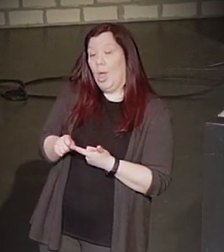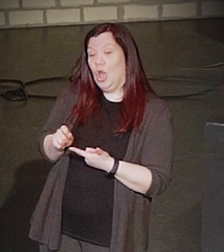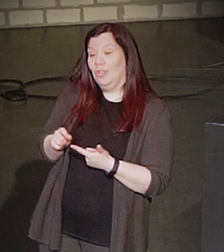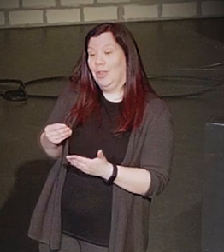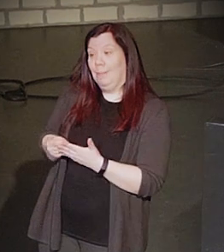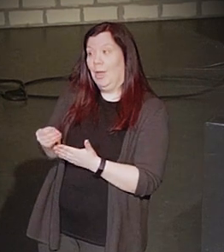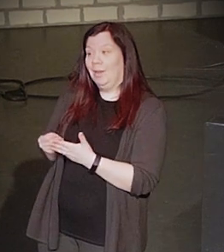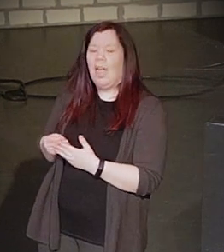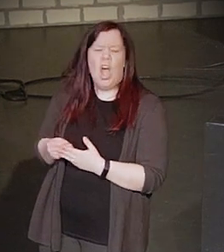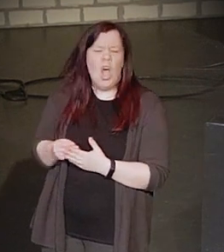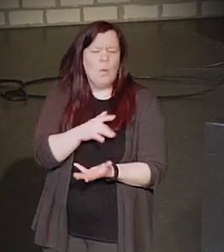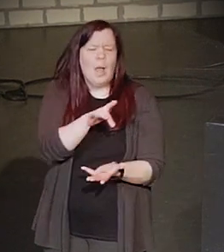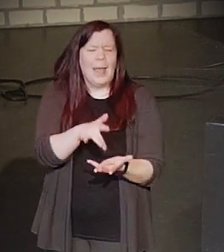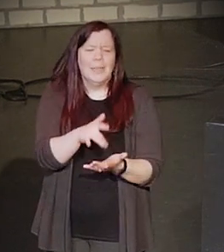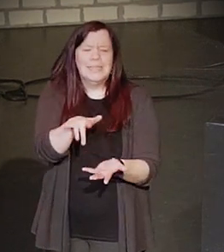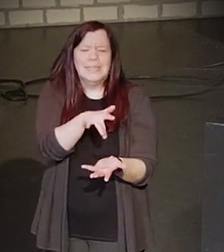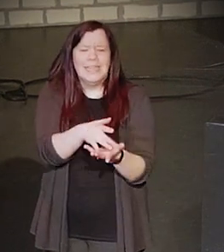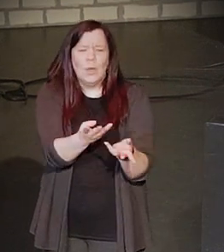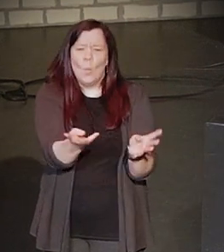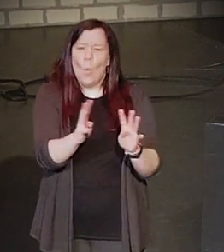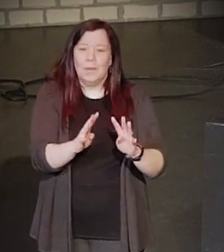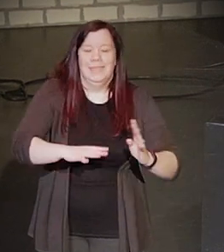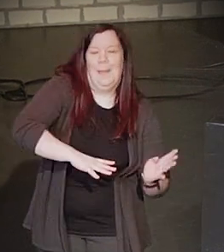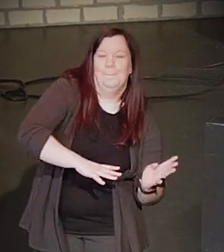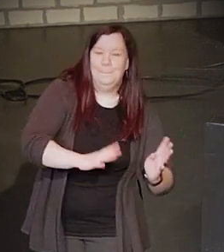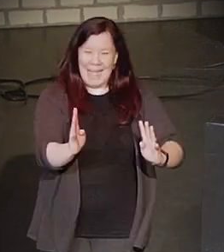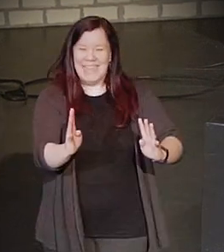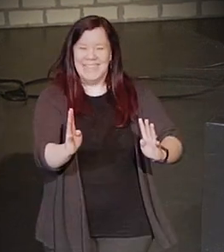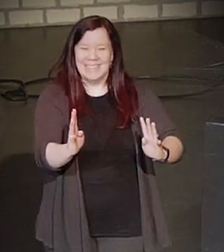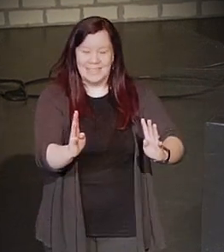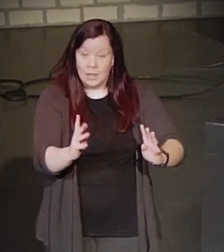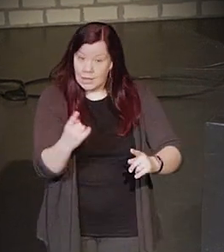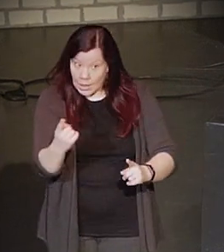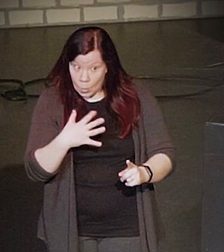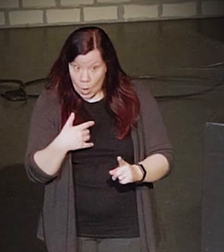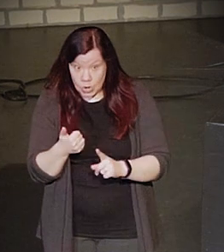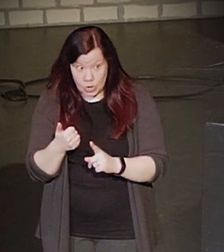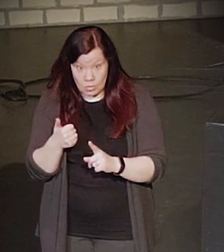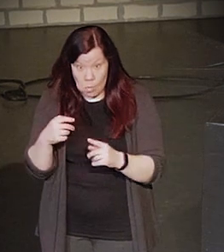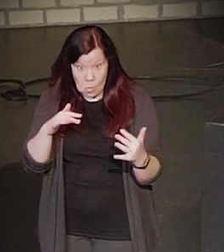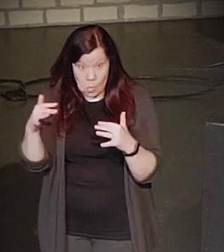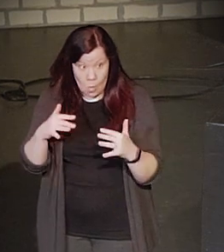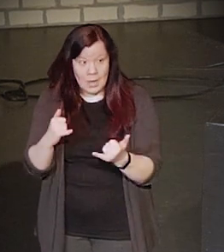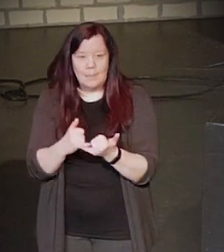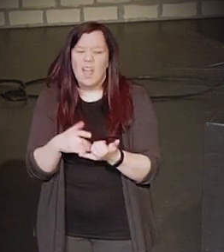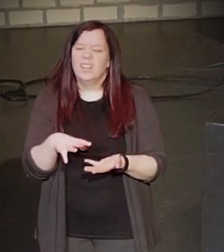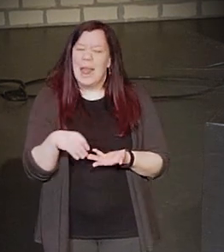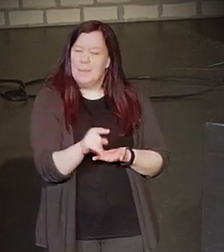Athenian city walls and to help anyone who wants to fight against Sparta.